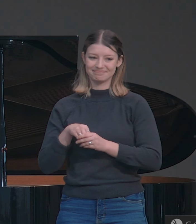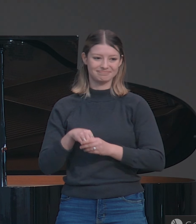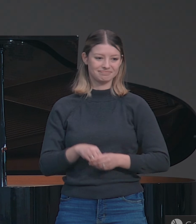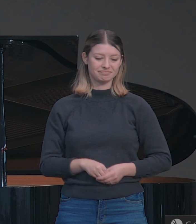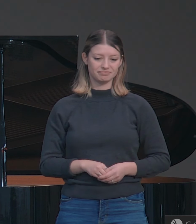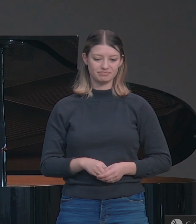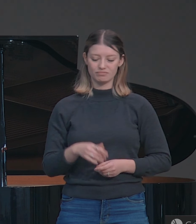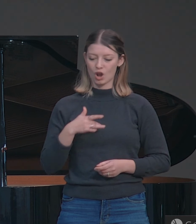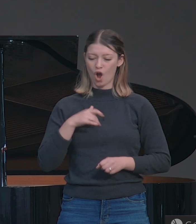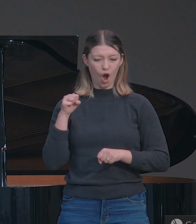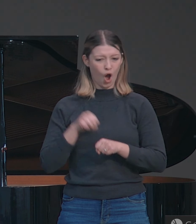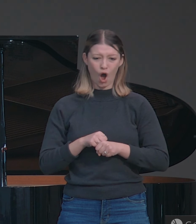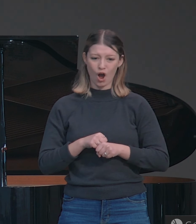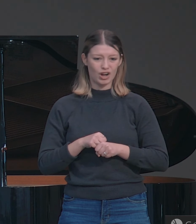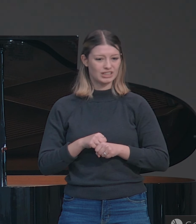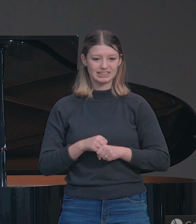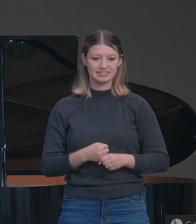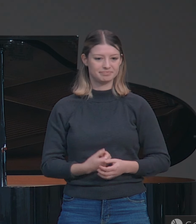They're callous